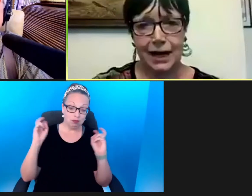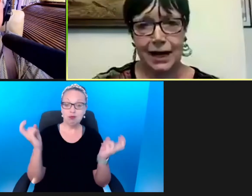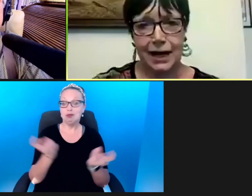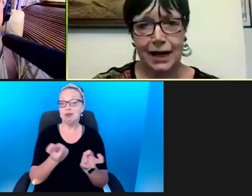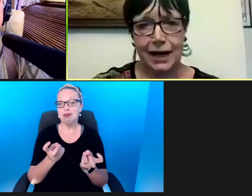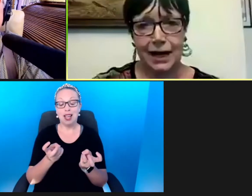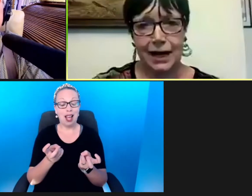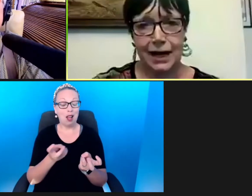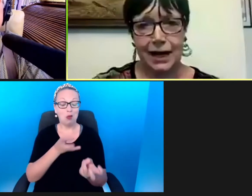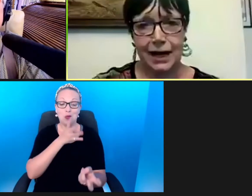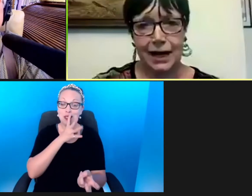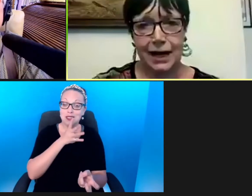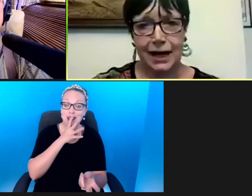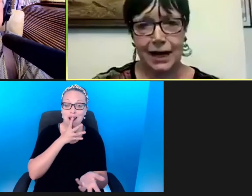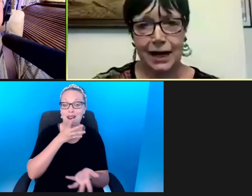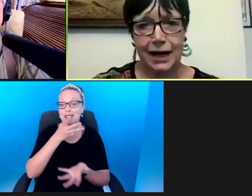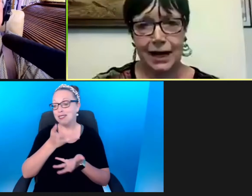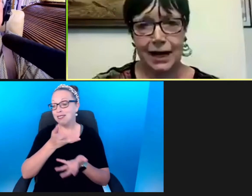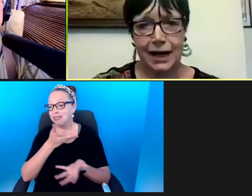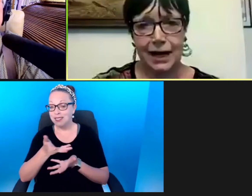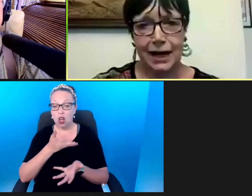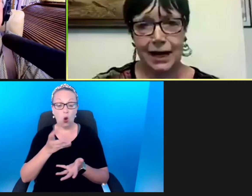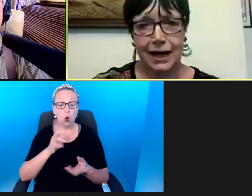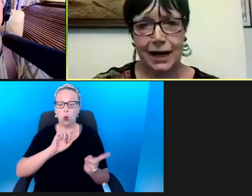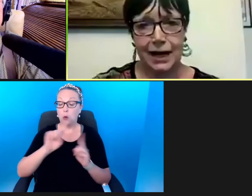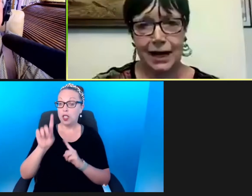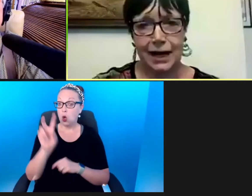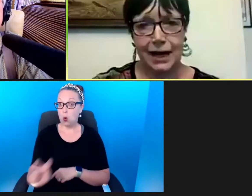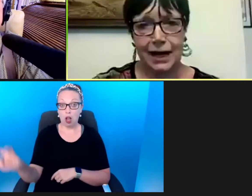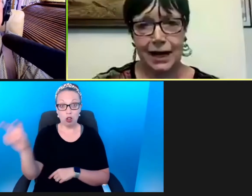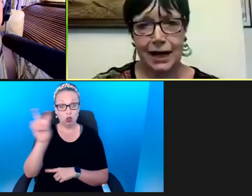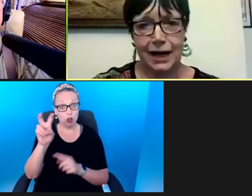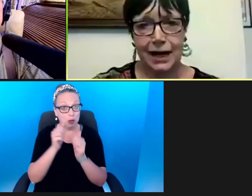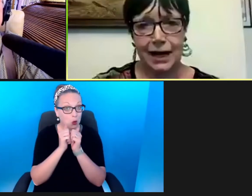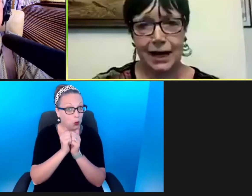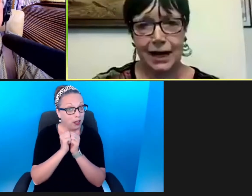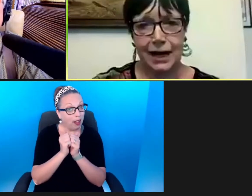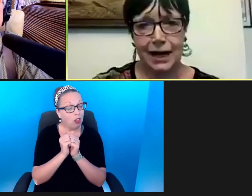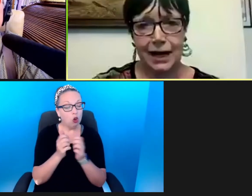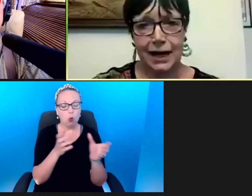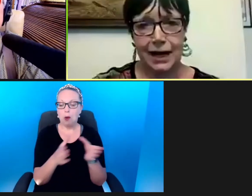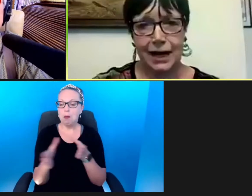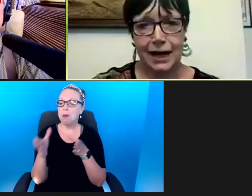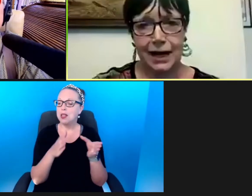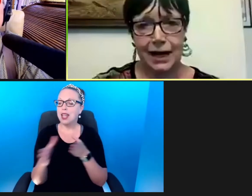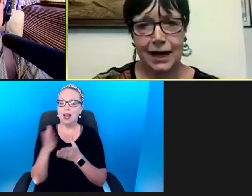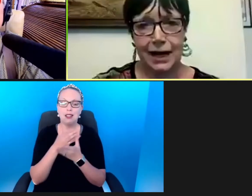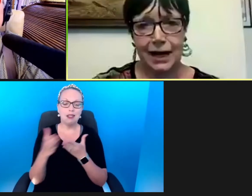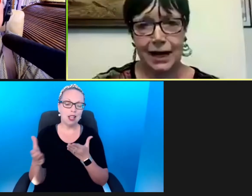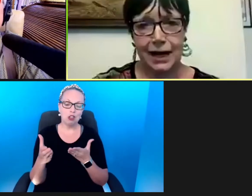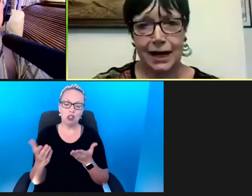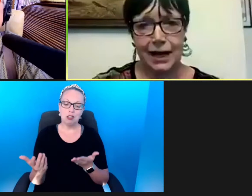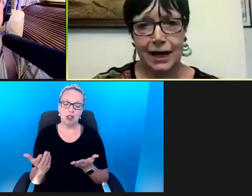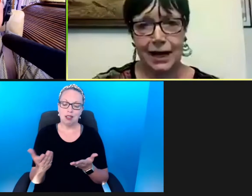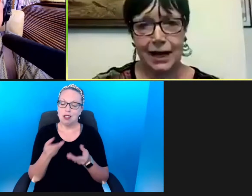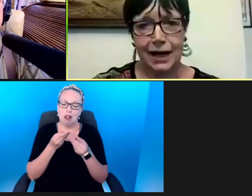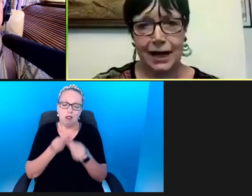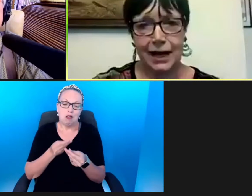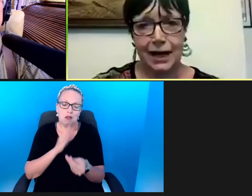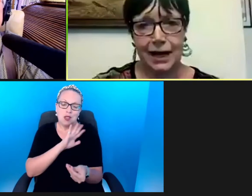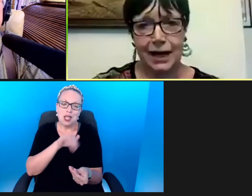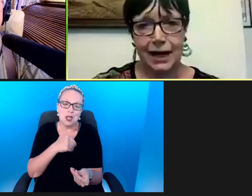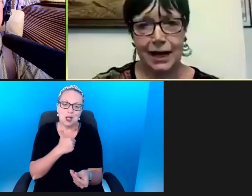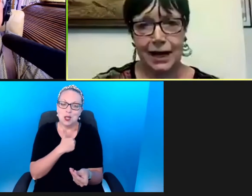of things. We go on trips together. It's planning things that sort of sustain the soul.